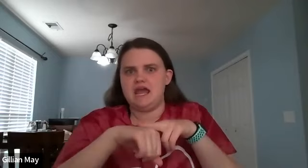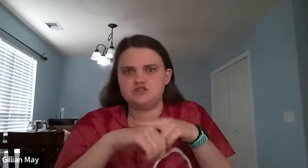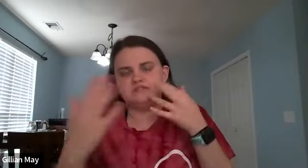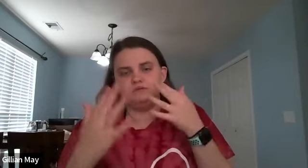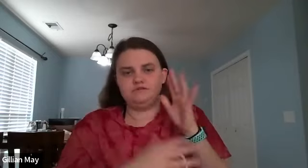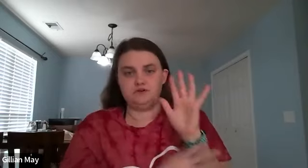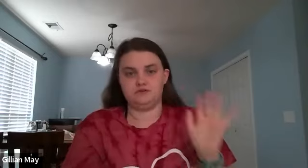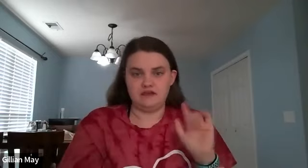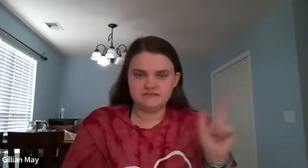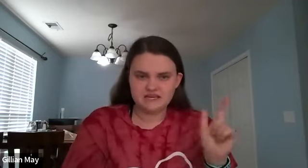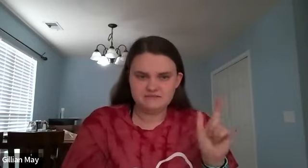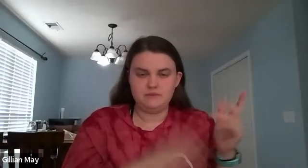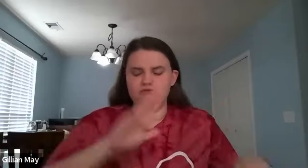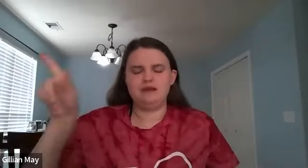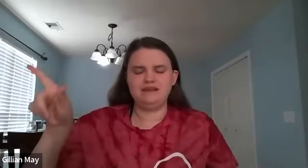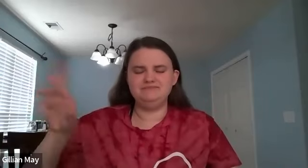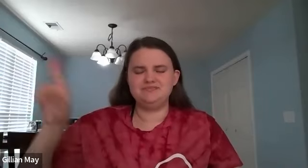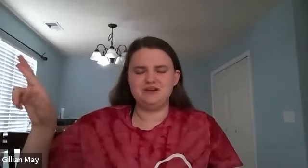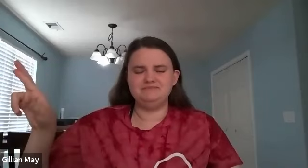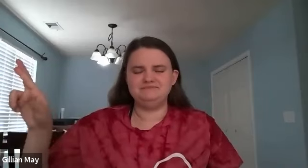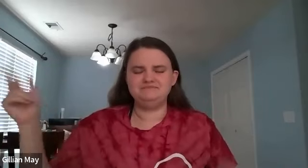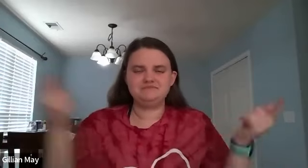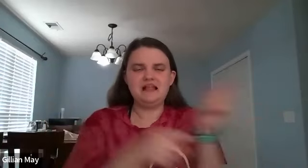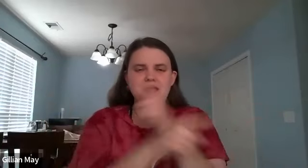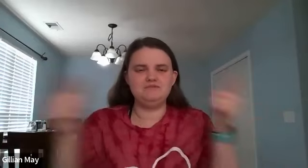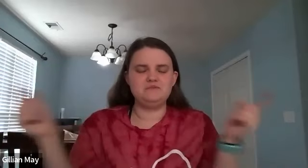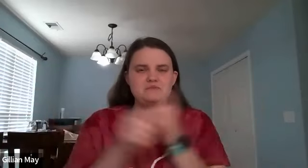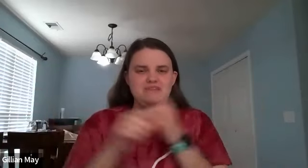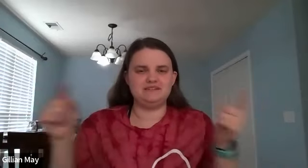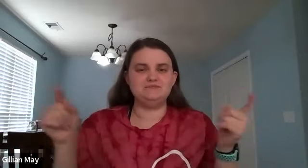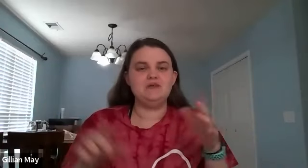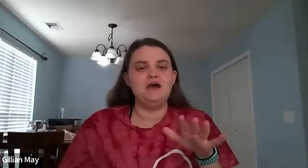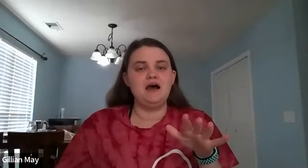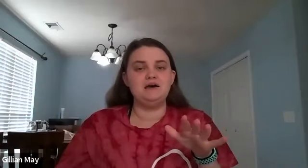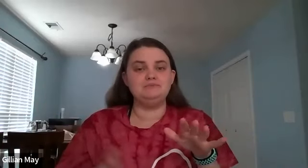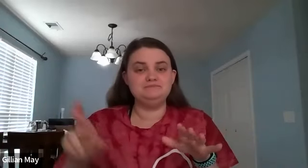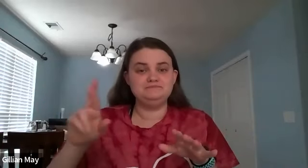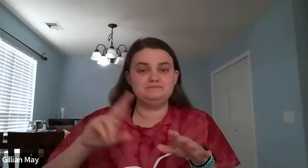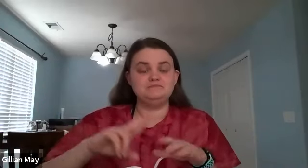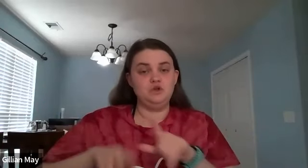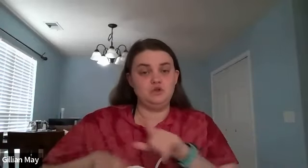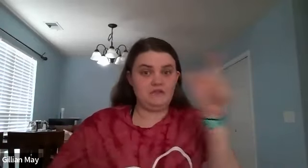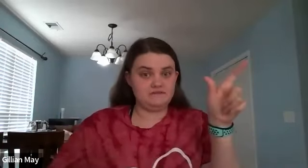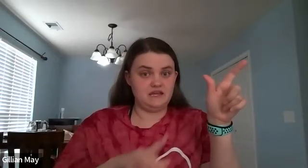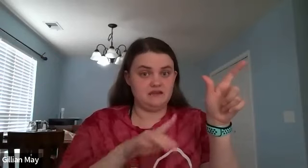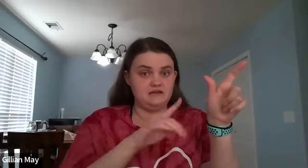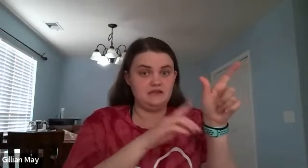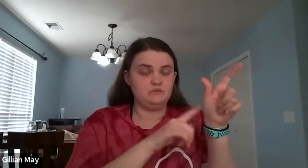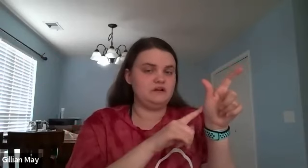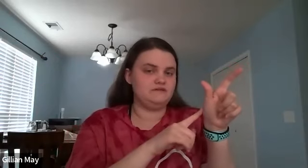natural as it would for your left hand. I mean, your right hand. Sorry, I'm flipping my hands. Your left hand, it wouldn't feel